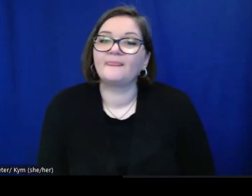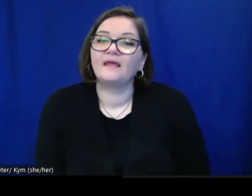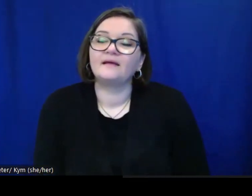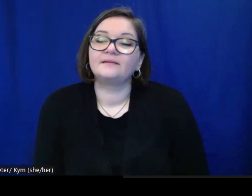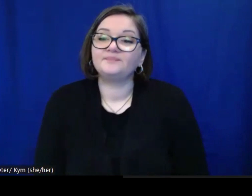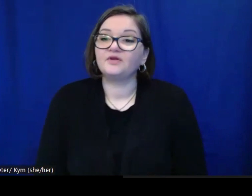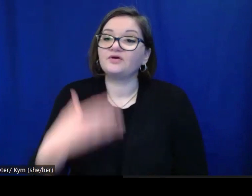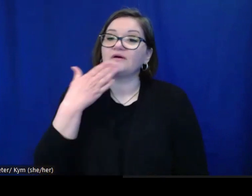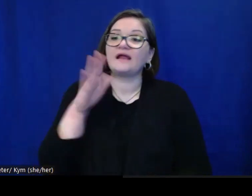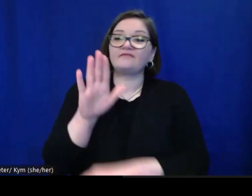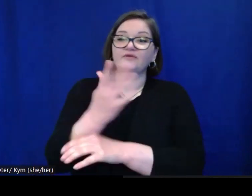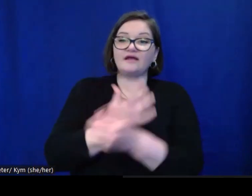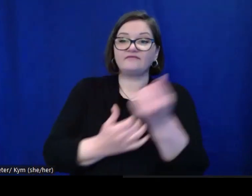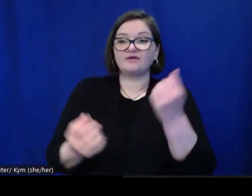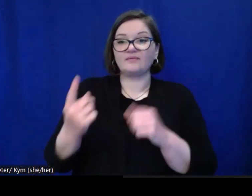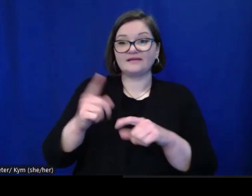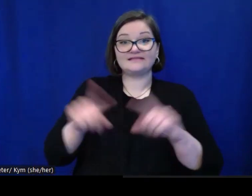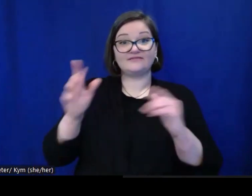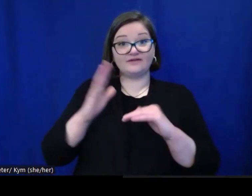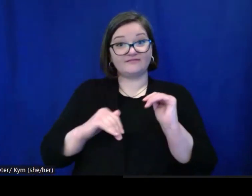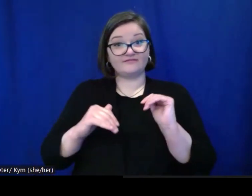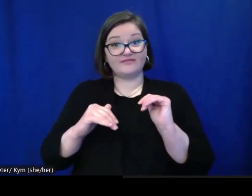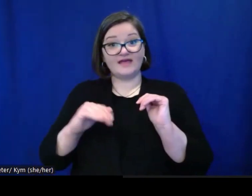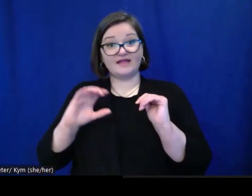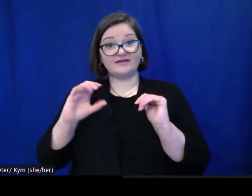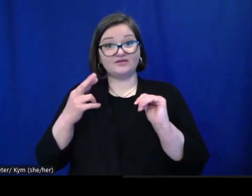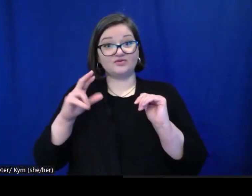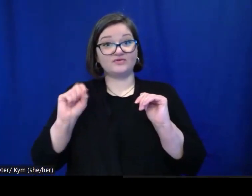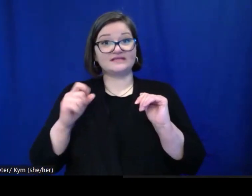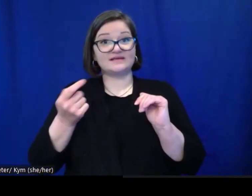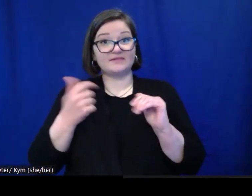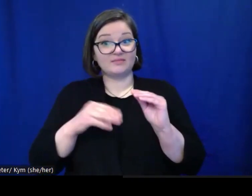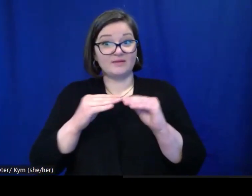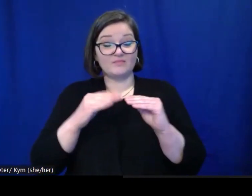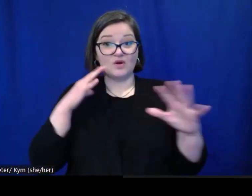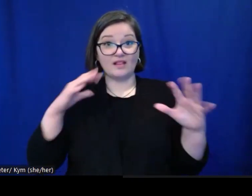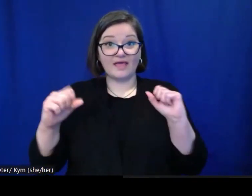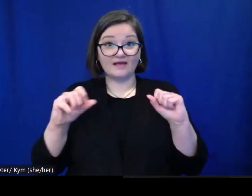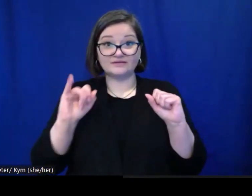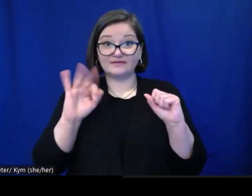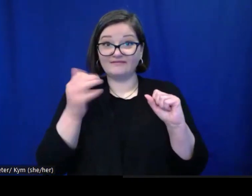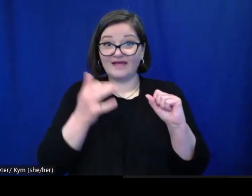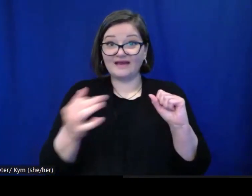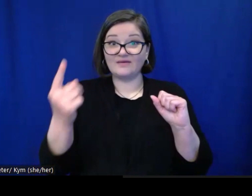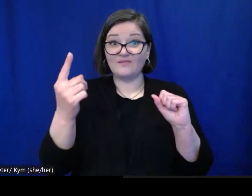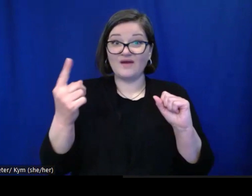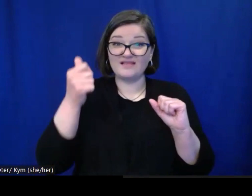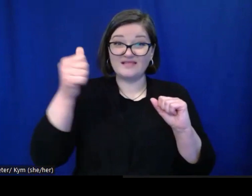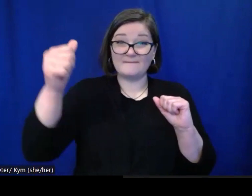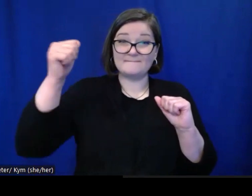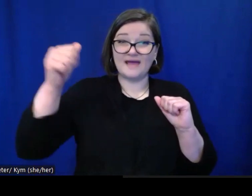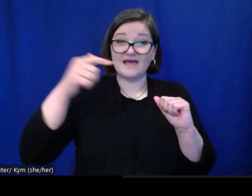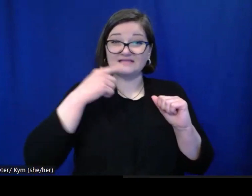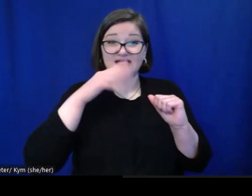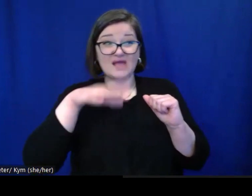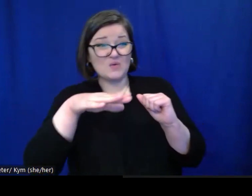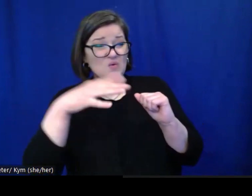afternoon, everyone. Unlike Kris, I'm a little louder. So if any of my peers in the back are like, "Hey, you're shouting," just give